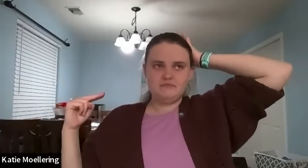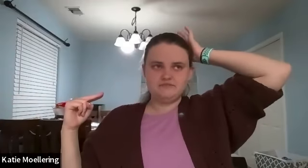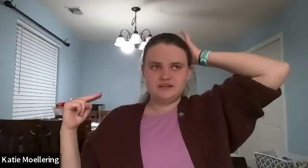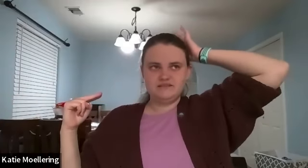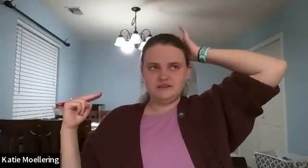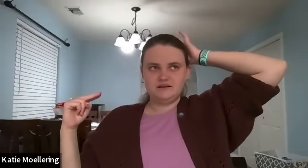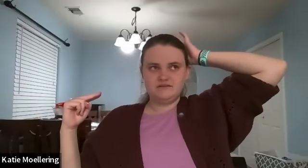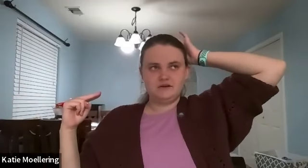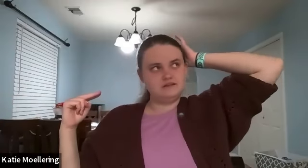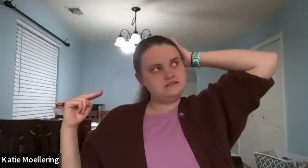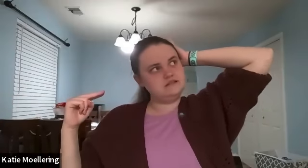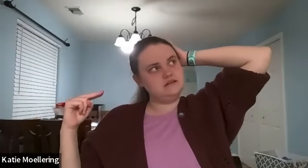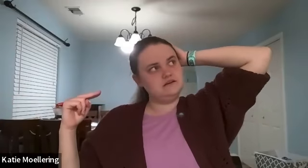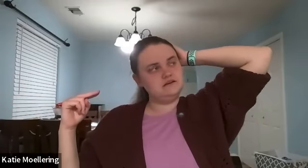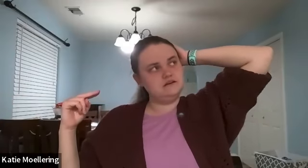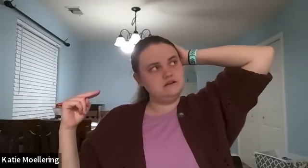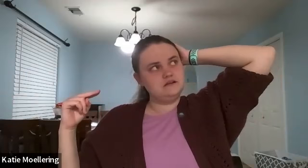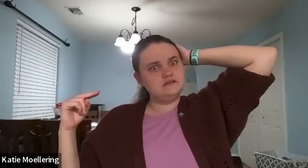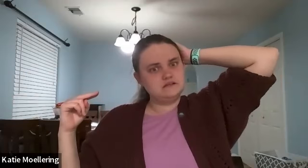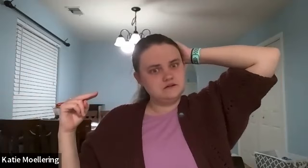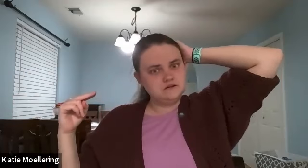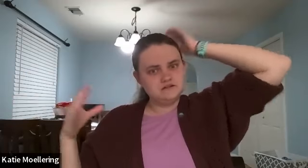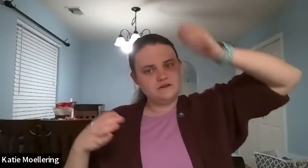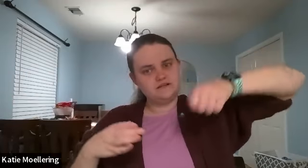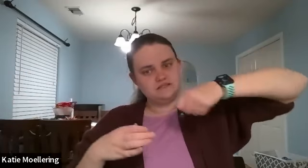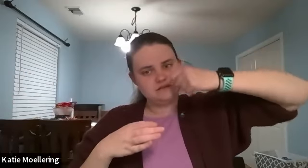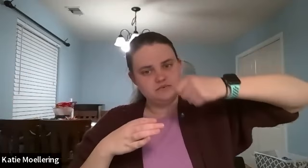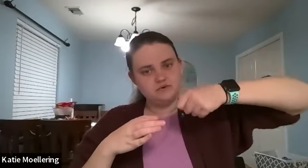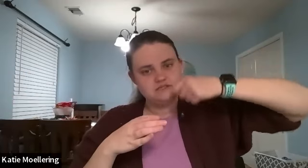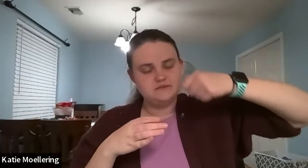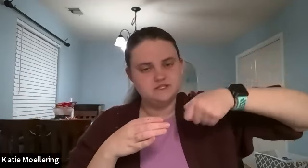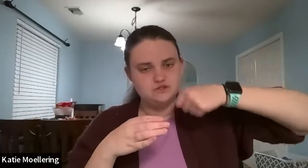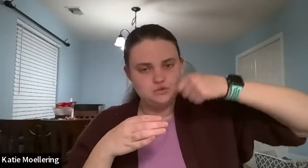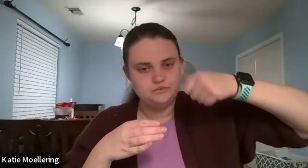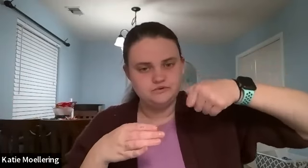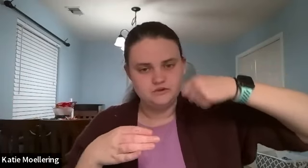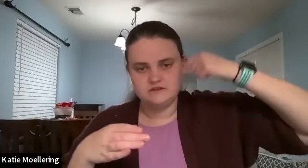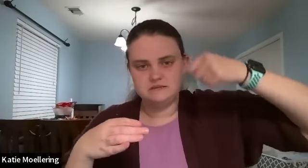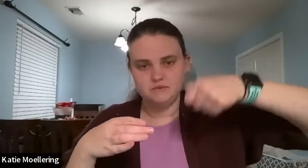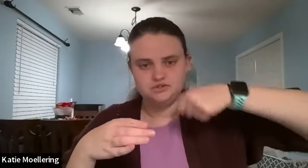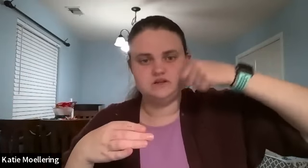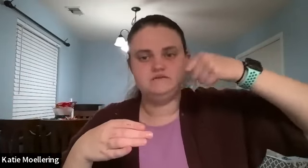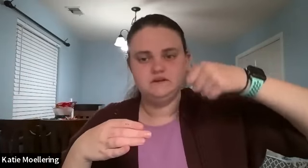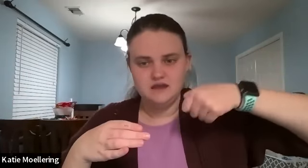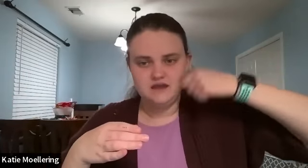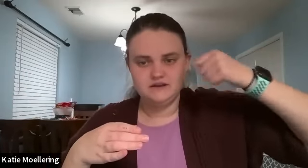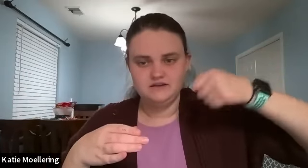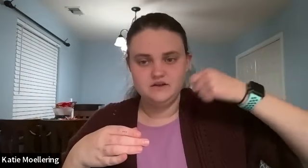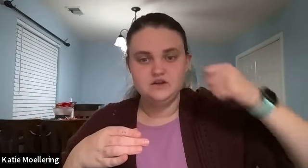I'm trying to think of, let's see. Cereal is very simple, same as soup. They're the same motion of having it.